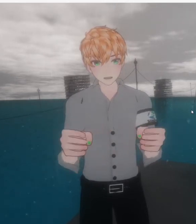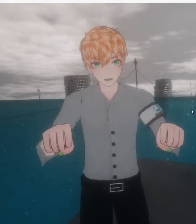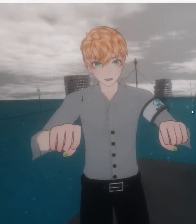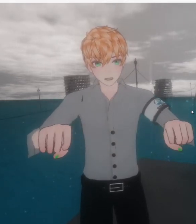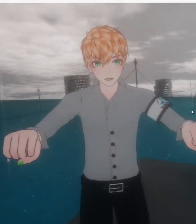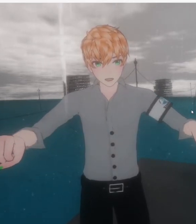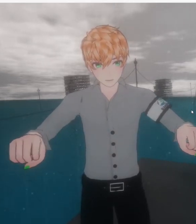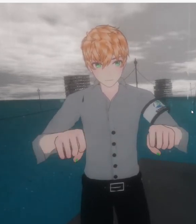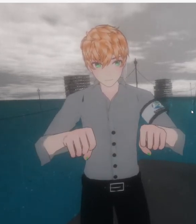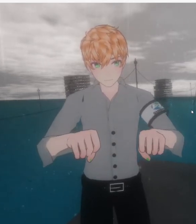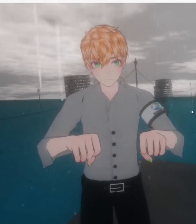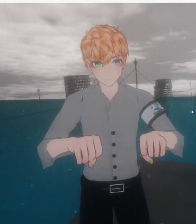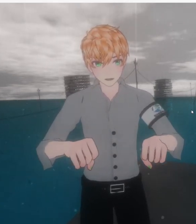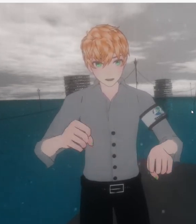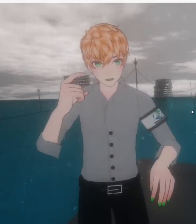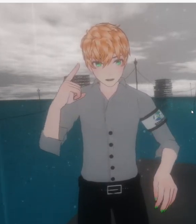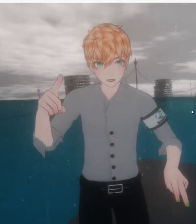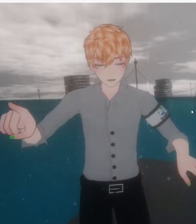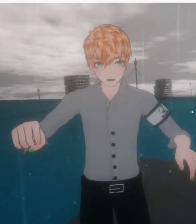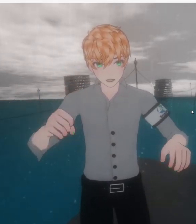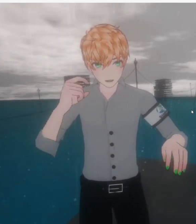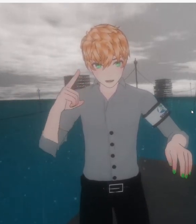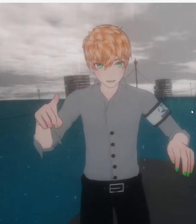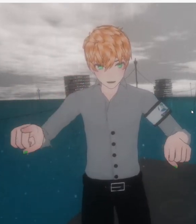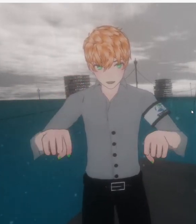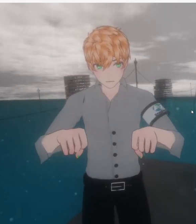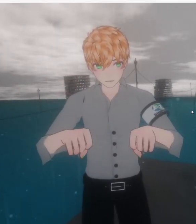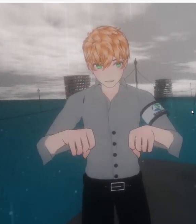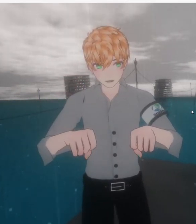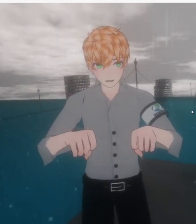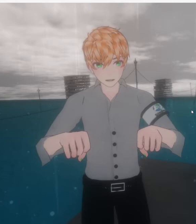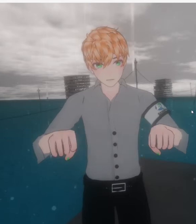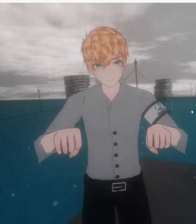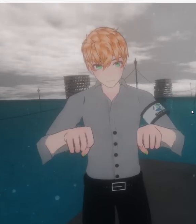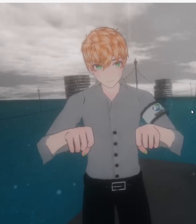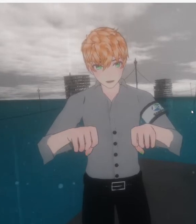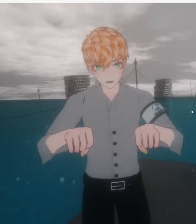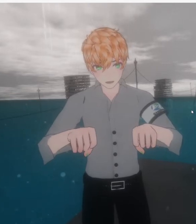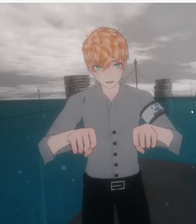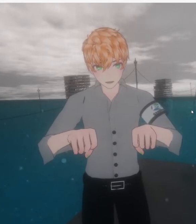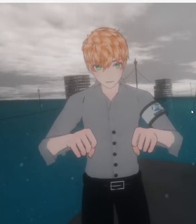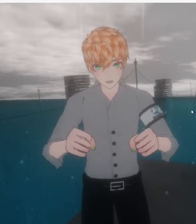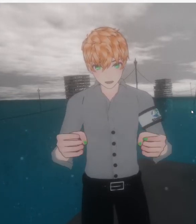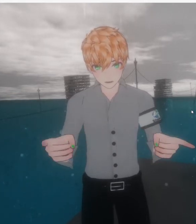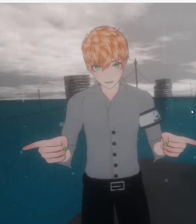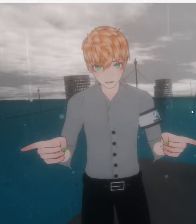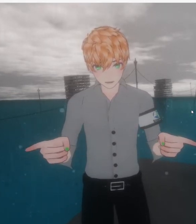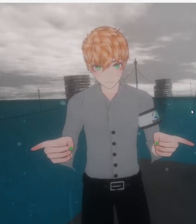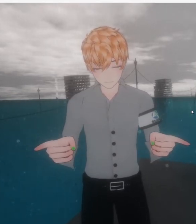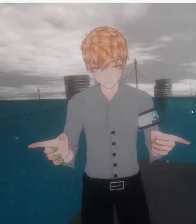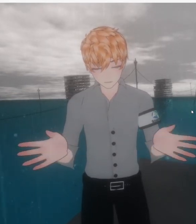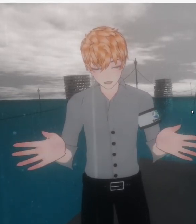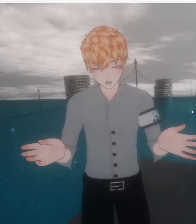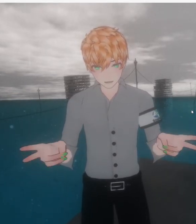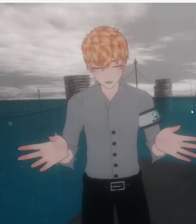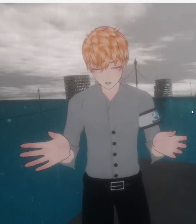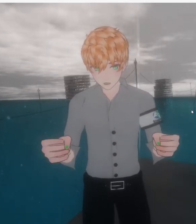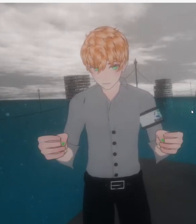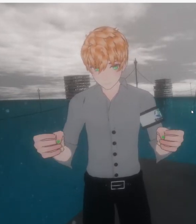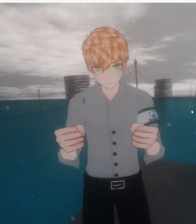like together, like agree is think same. You can't really do same like this. So it